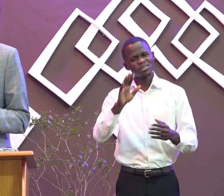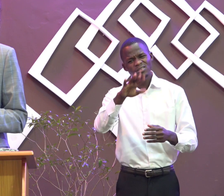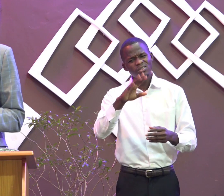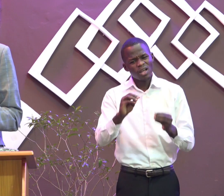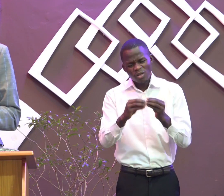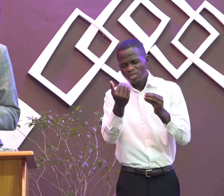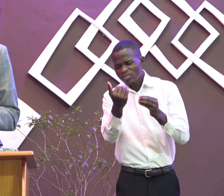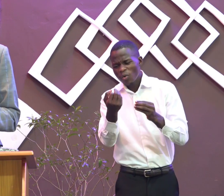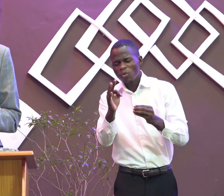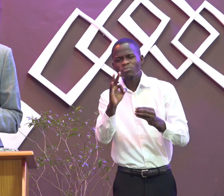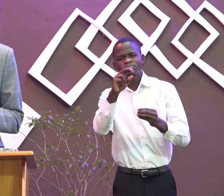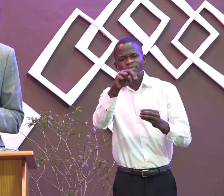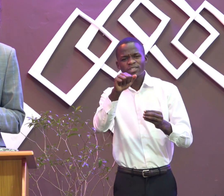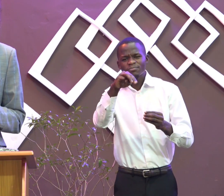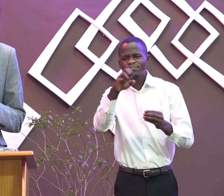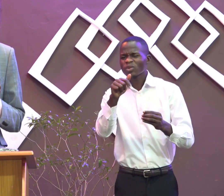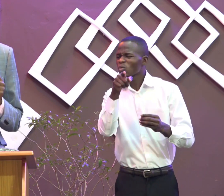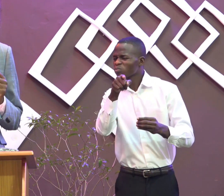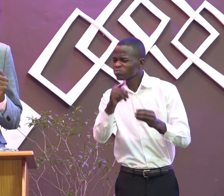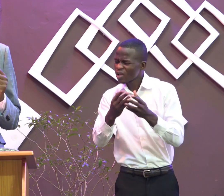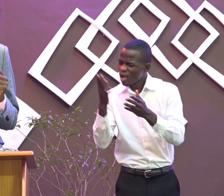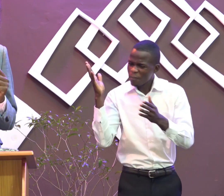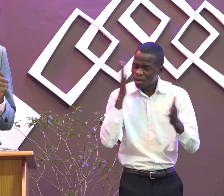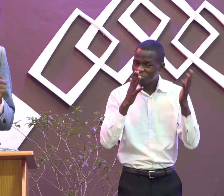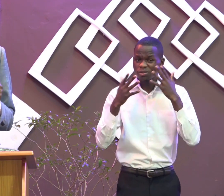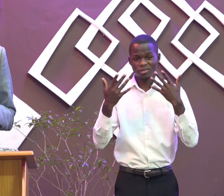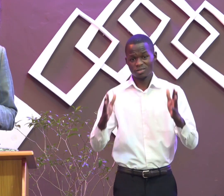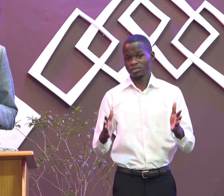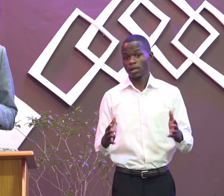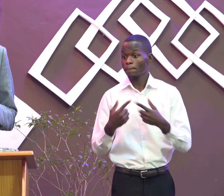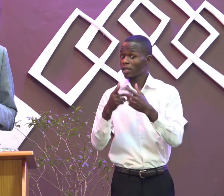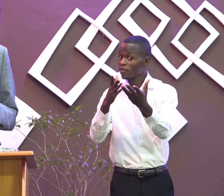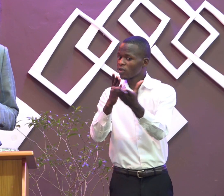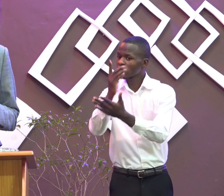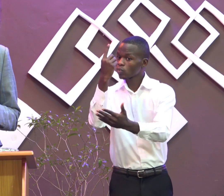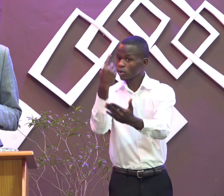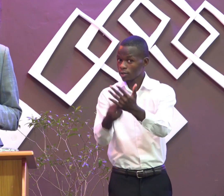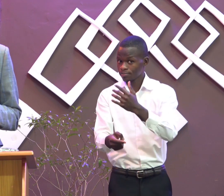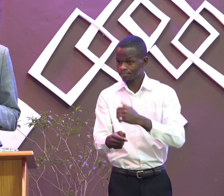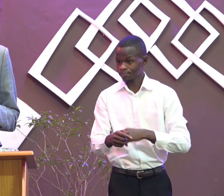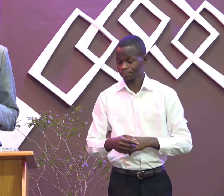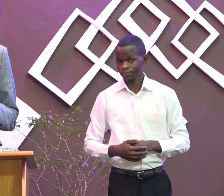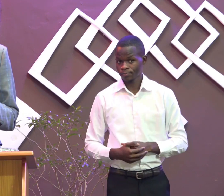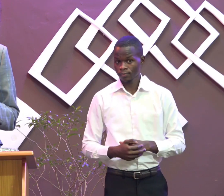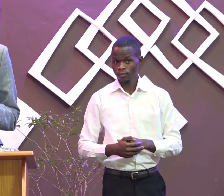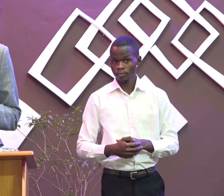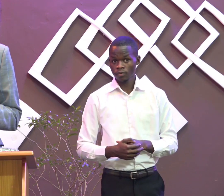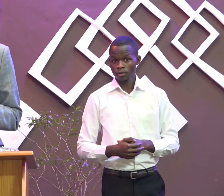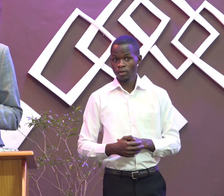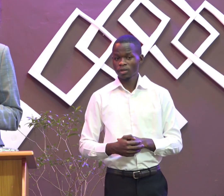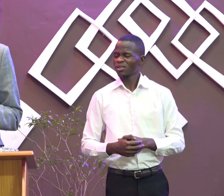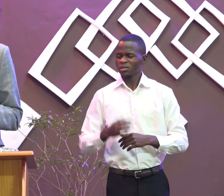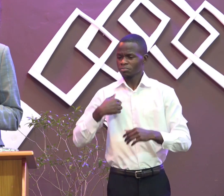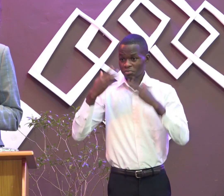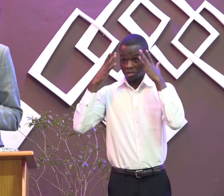banamatovu. Omwana ankubye. Omwana naye kanoge mazima. But the fact is, nakula simanyi bya